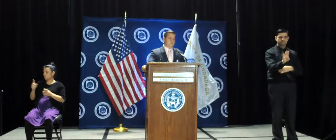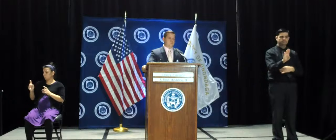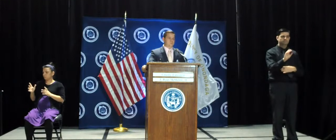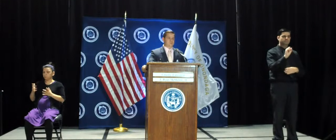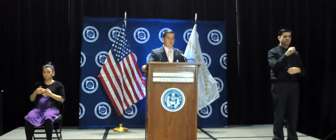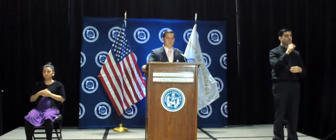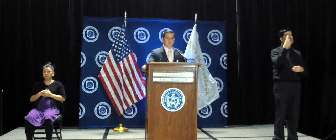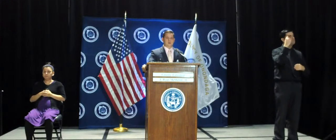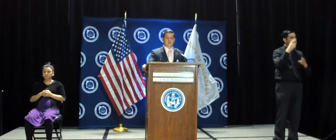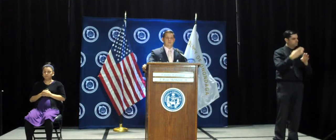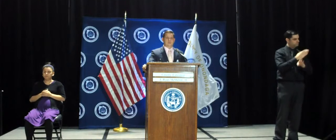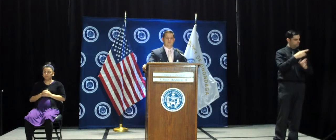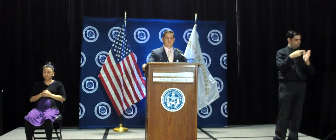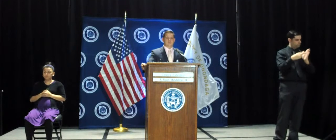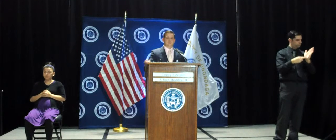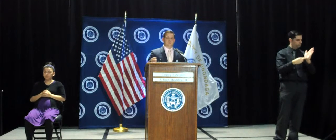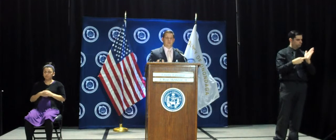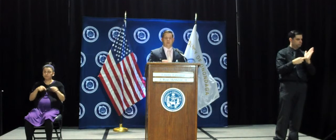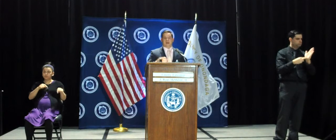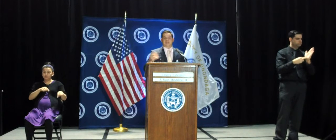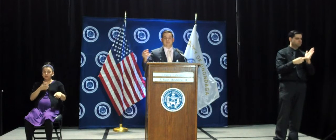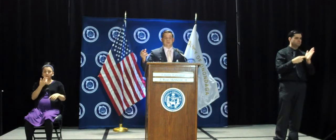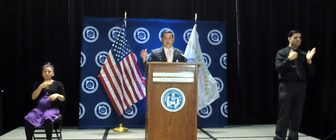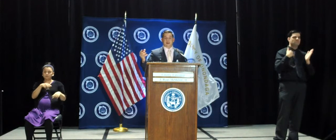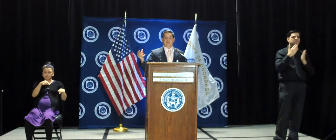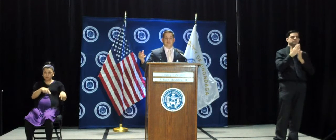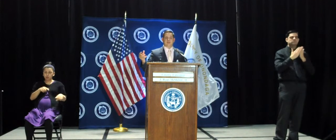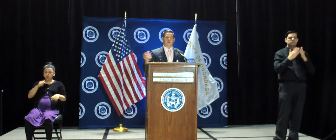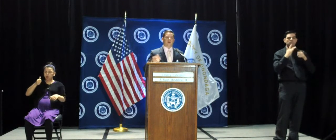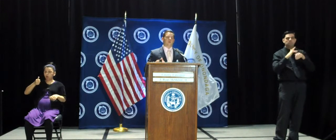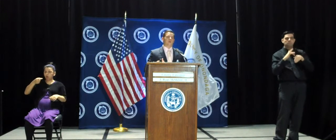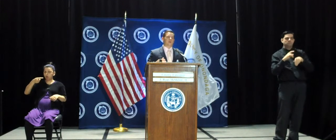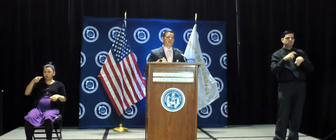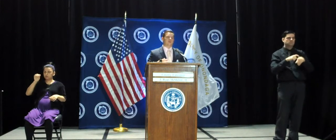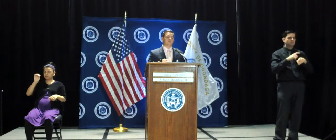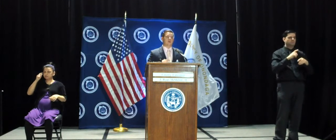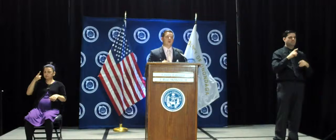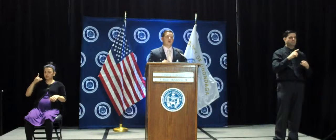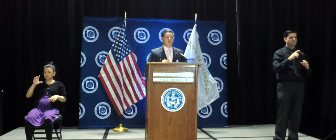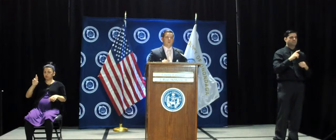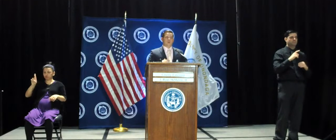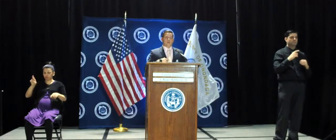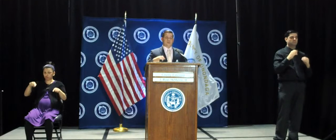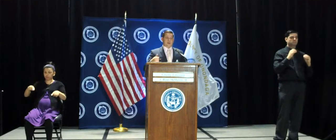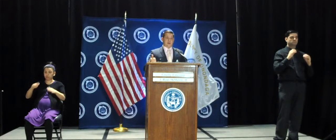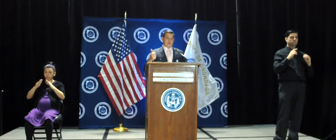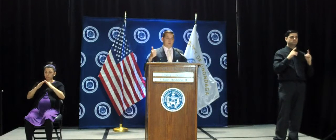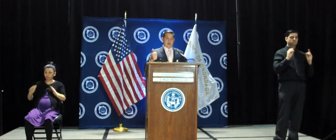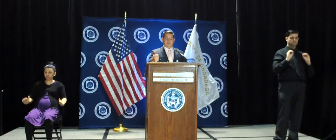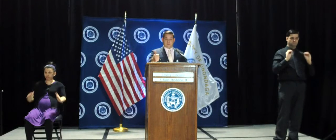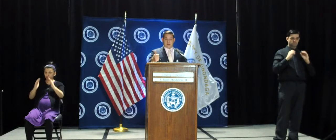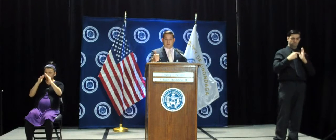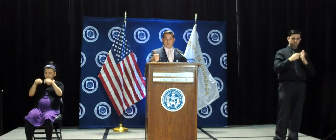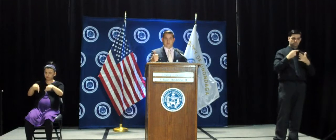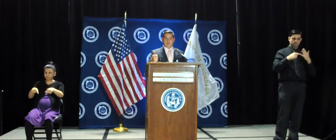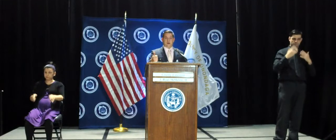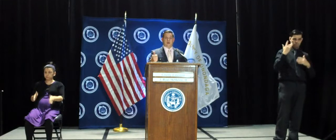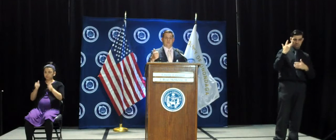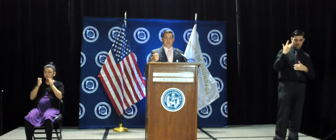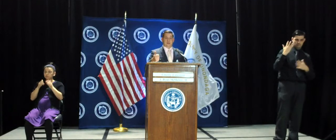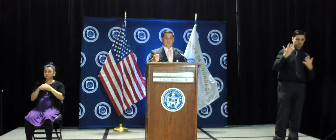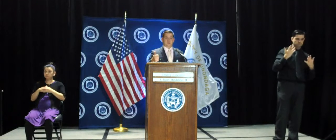of it's remember, asymptomatic testing. Why are we doing this? We're doing this A, because we have the